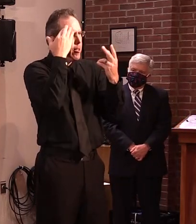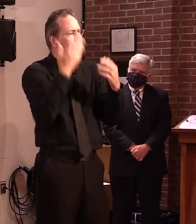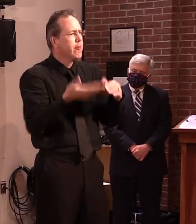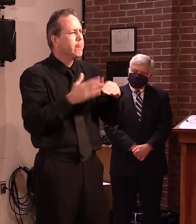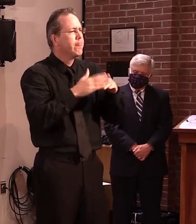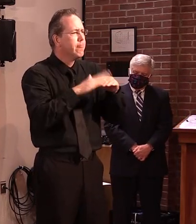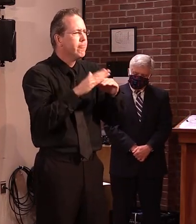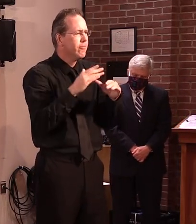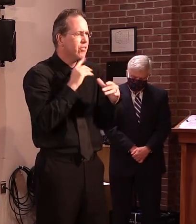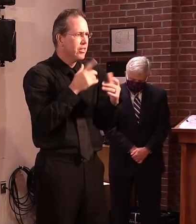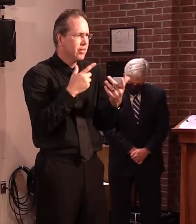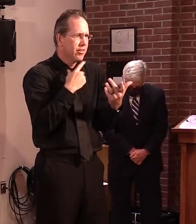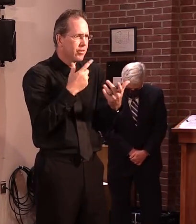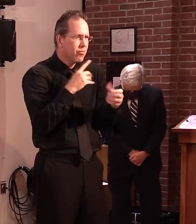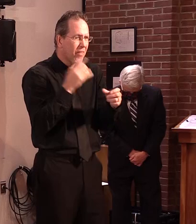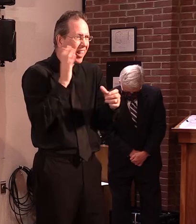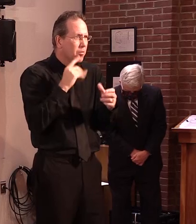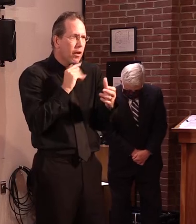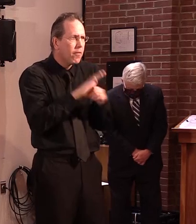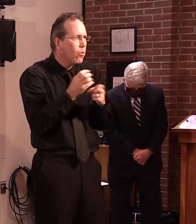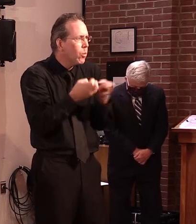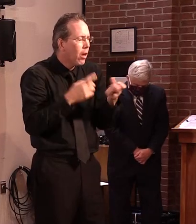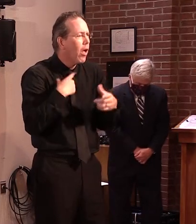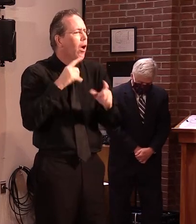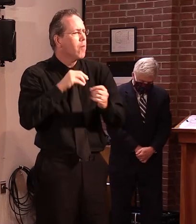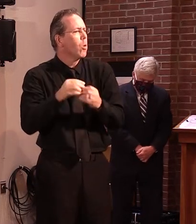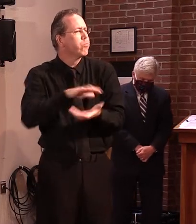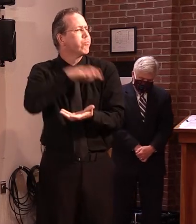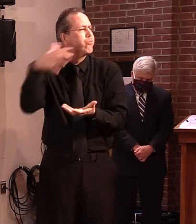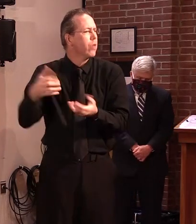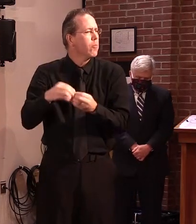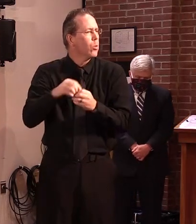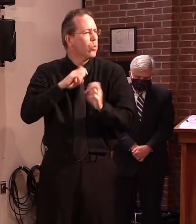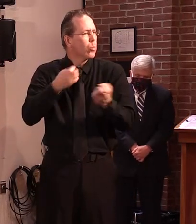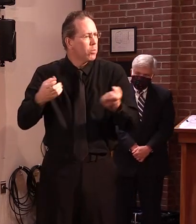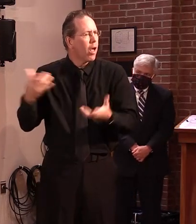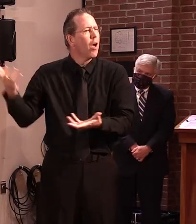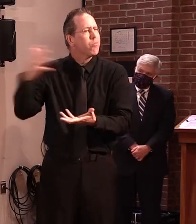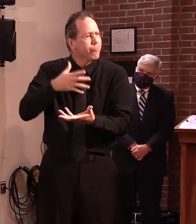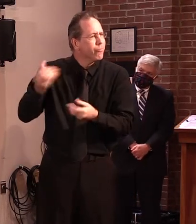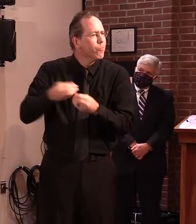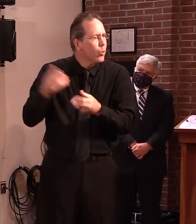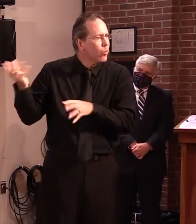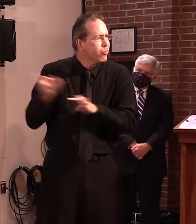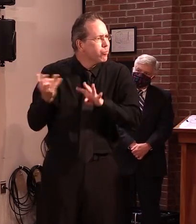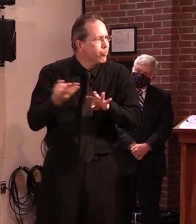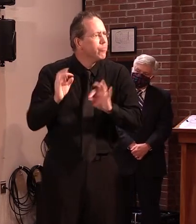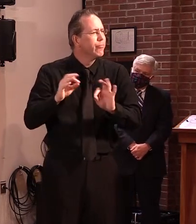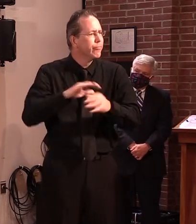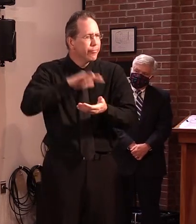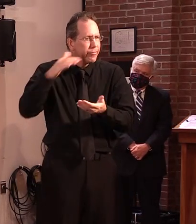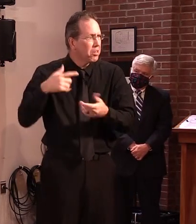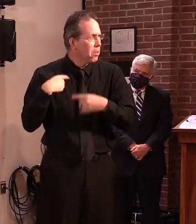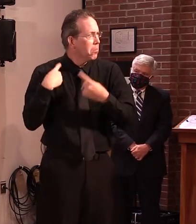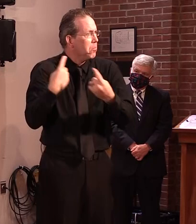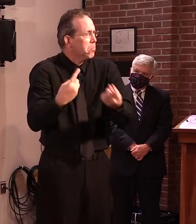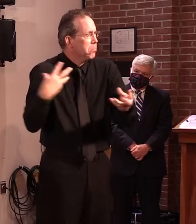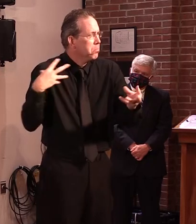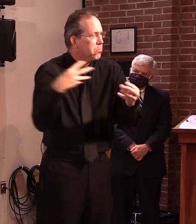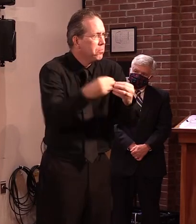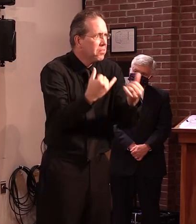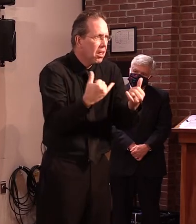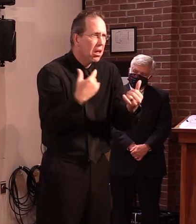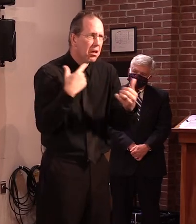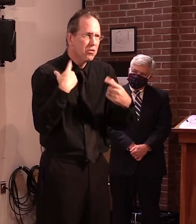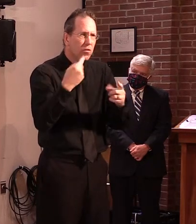moving forward and increasing the inventory, and we have maintained that inventory for the last couple of months to get us